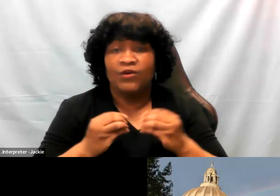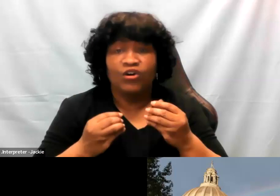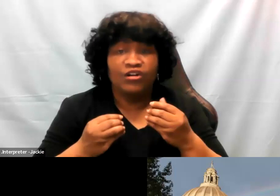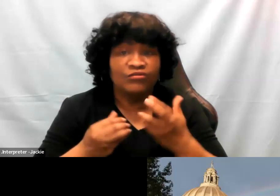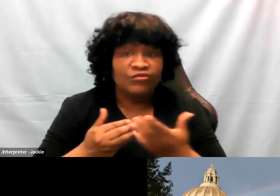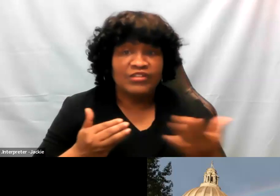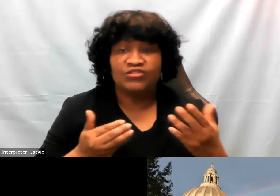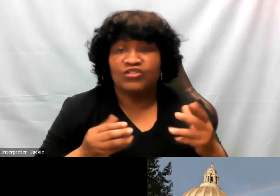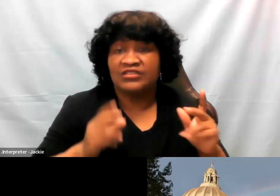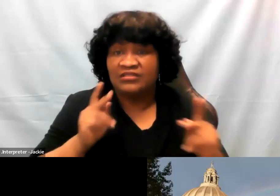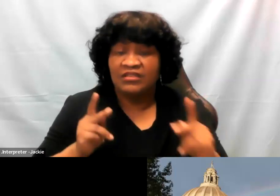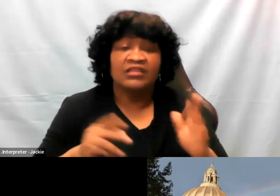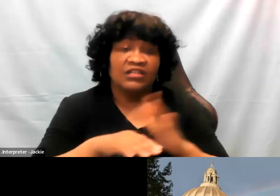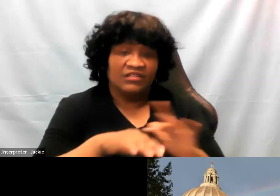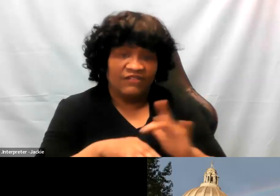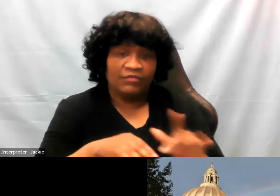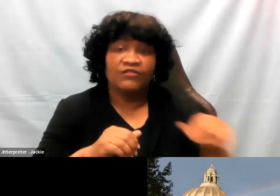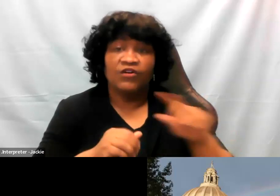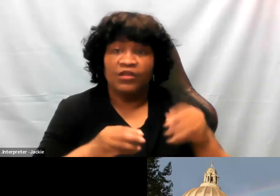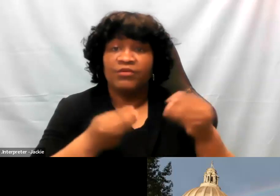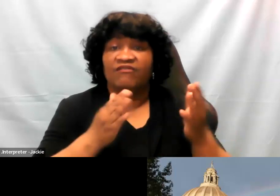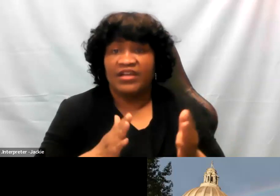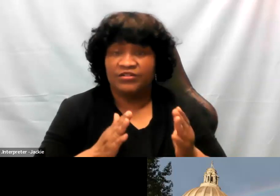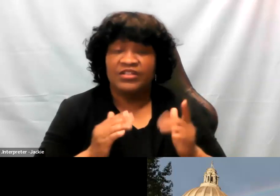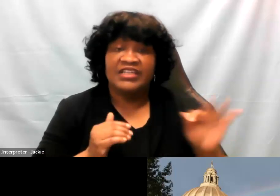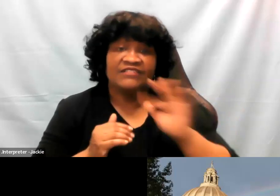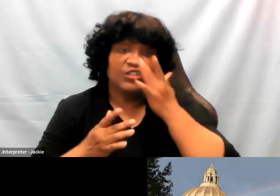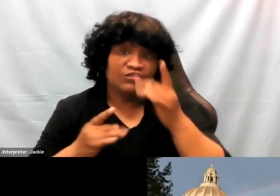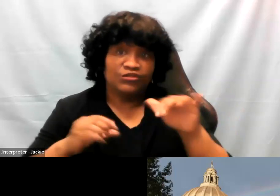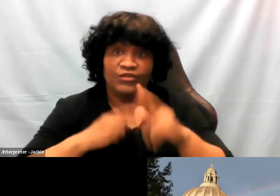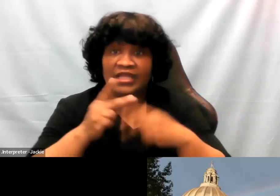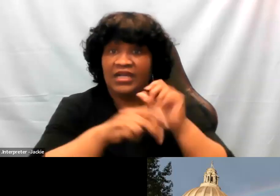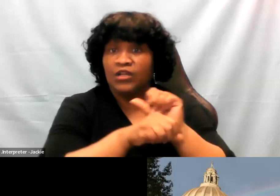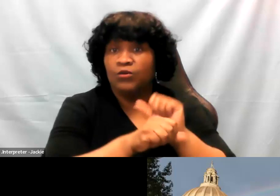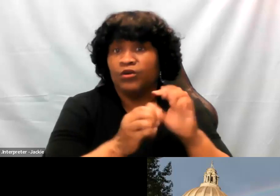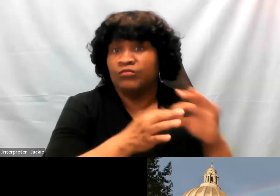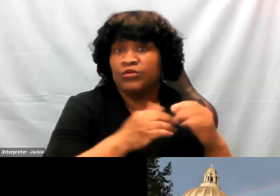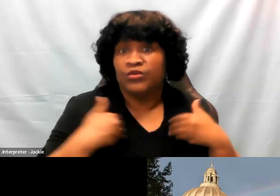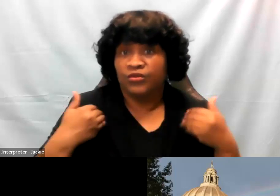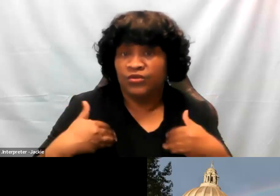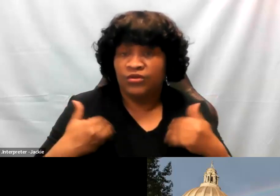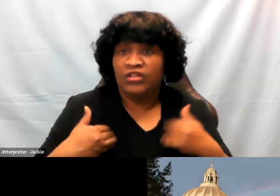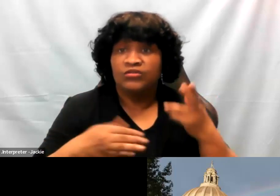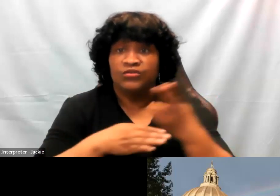are dollars being made available. It's now up to the providers if they're interested in doing this work to utilize